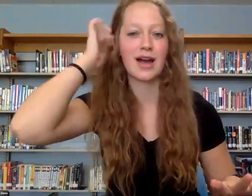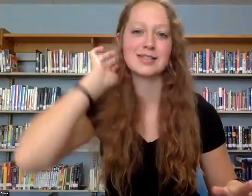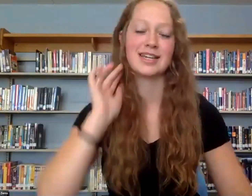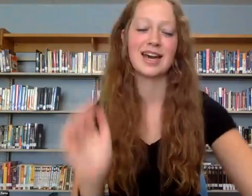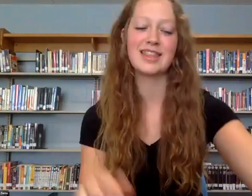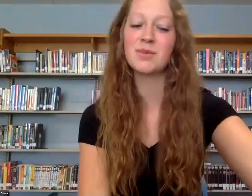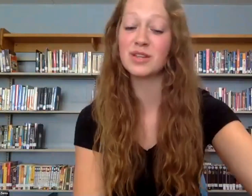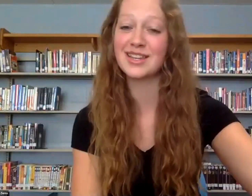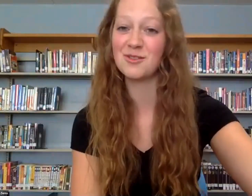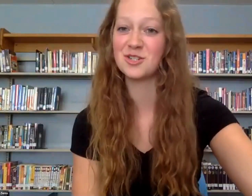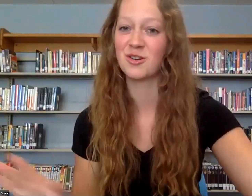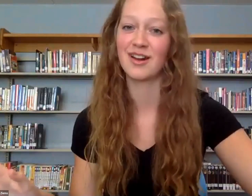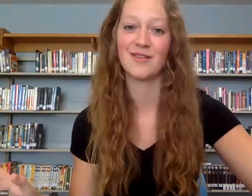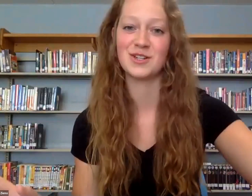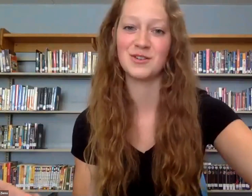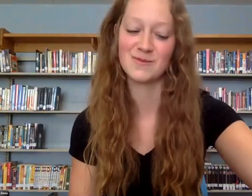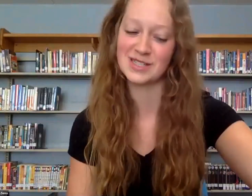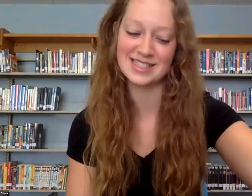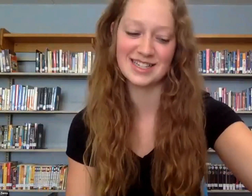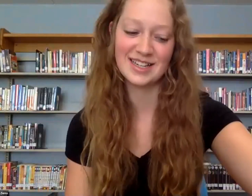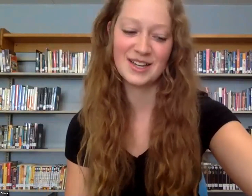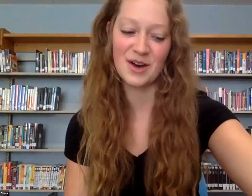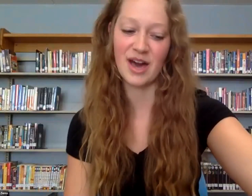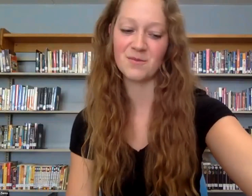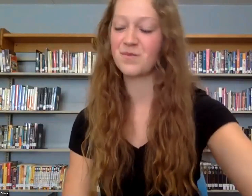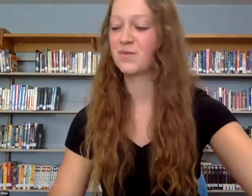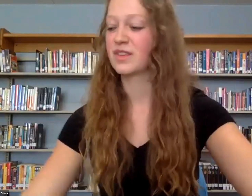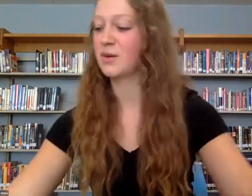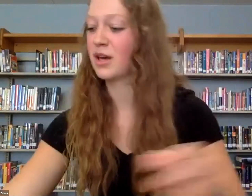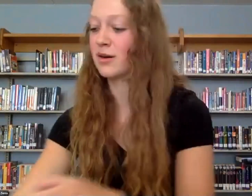it. I think it'd be really cute to show that off to your families. Okay, here